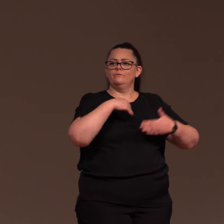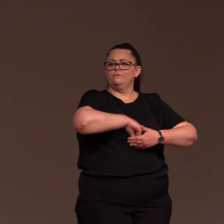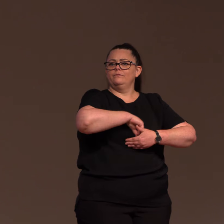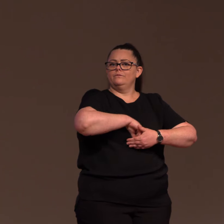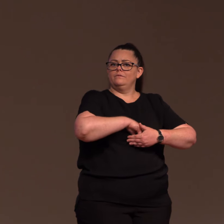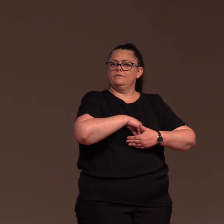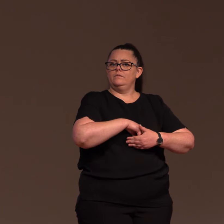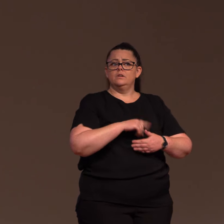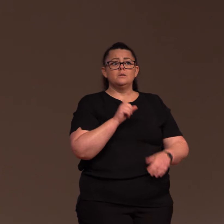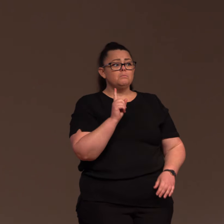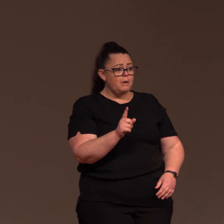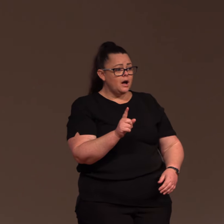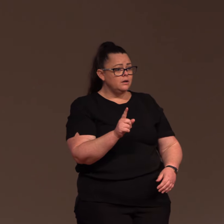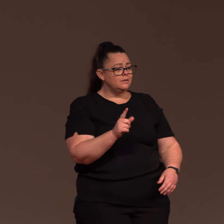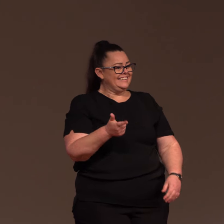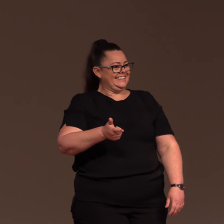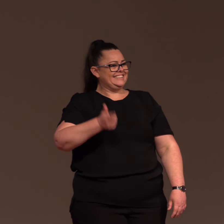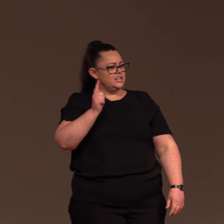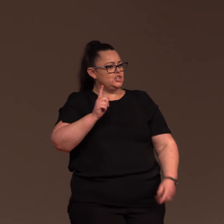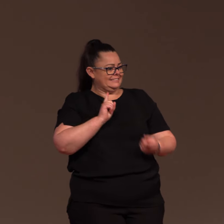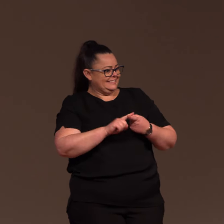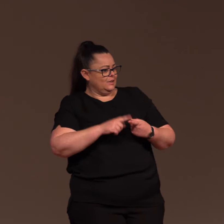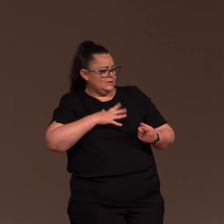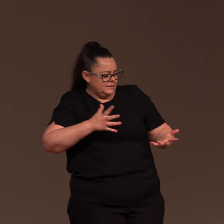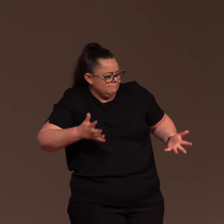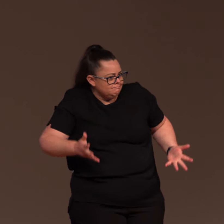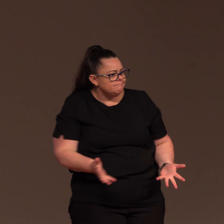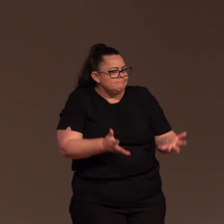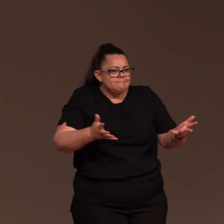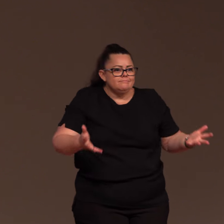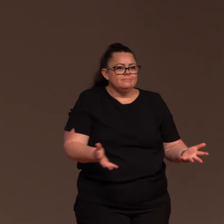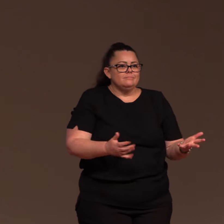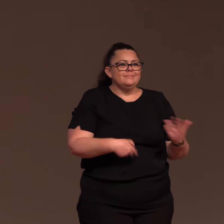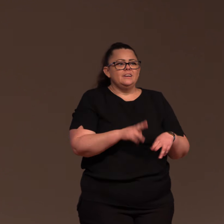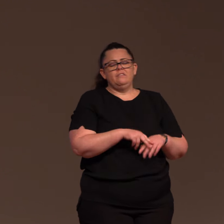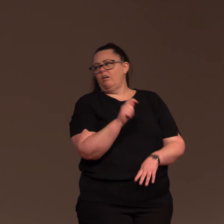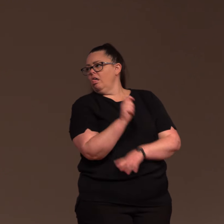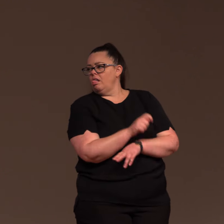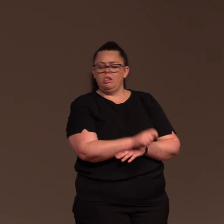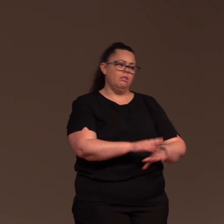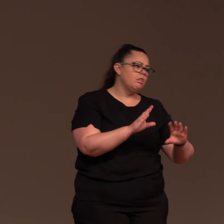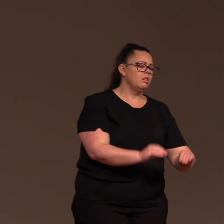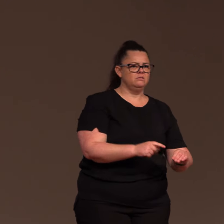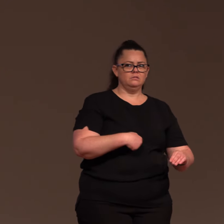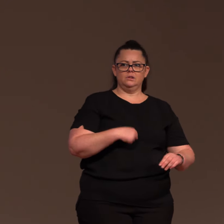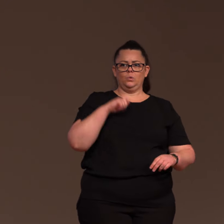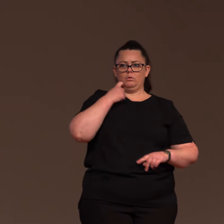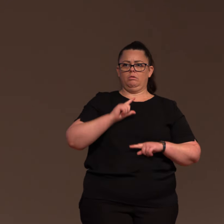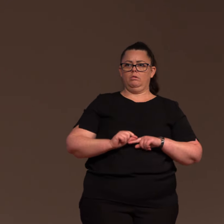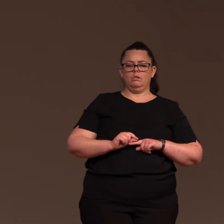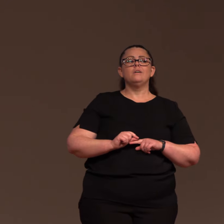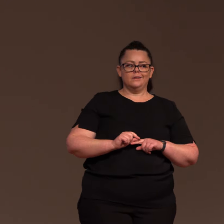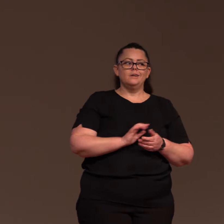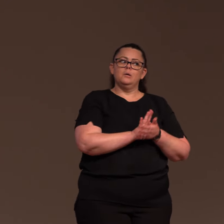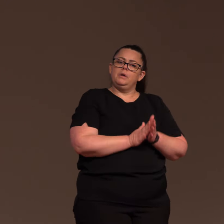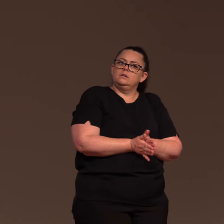fostered, and that's the work that teachers do every day to ensure that you can reach your full potential. For other students,